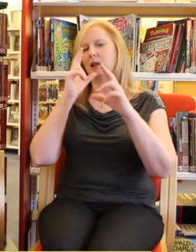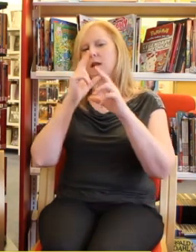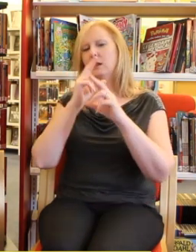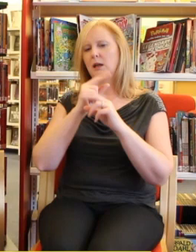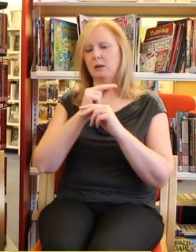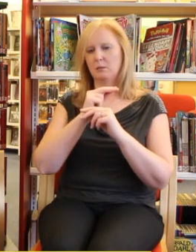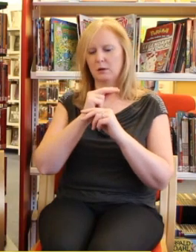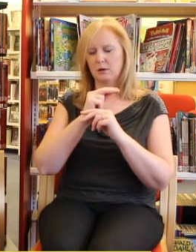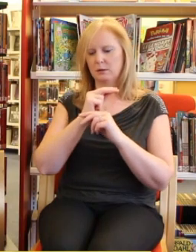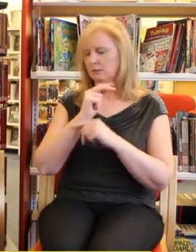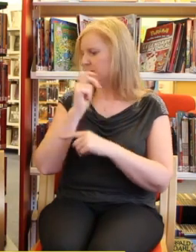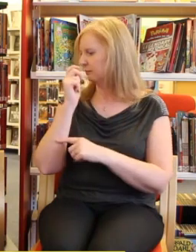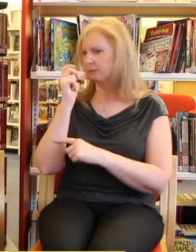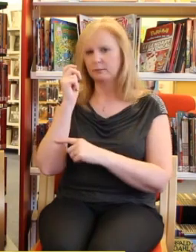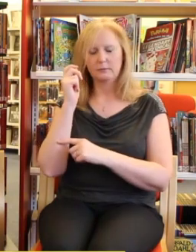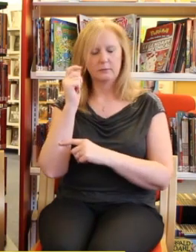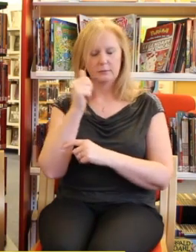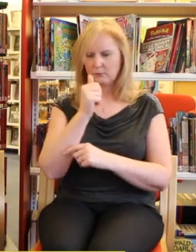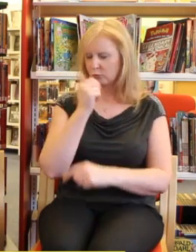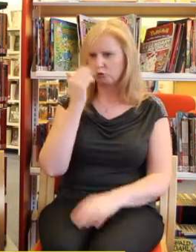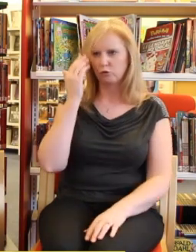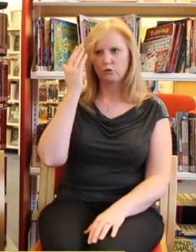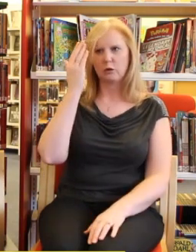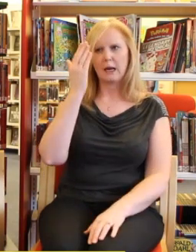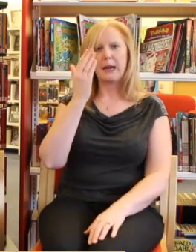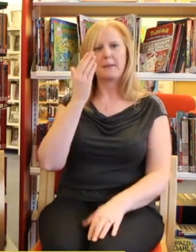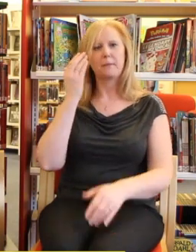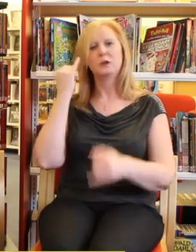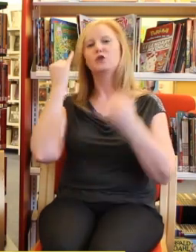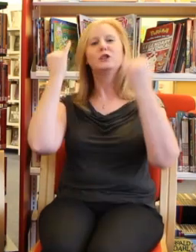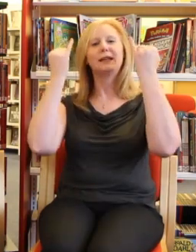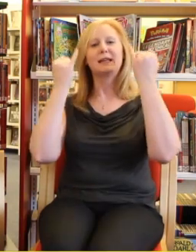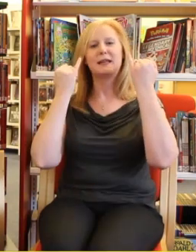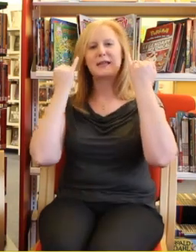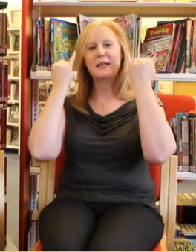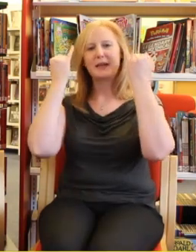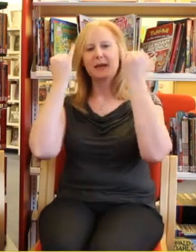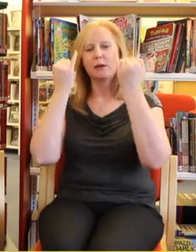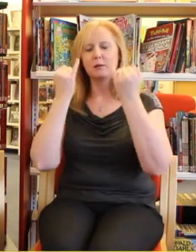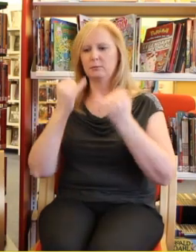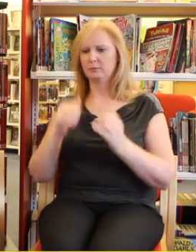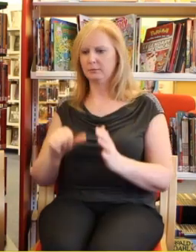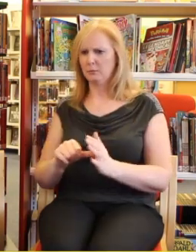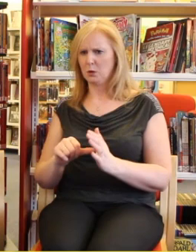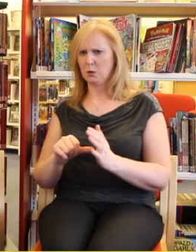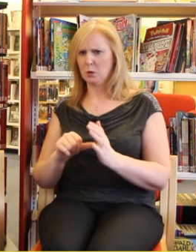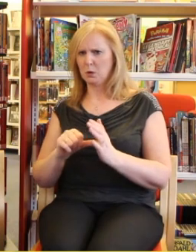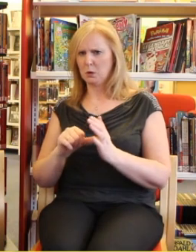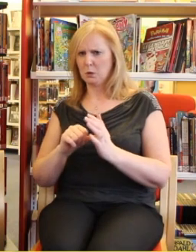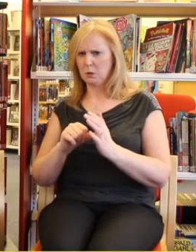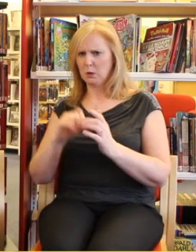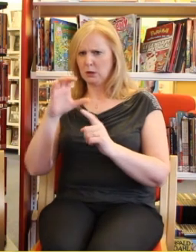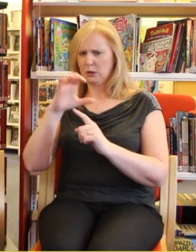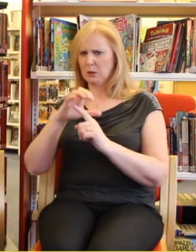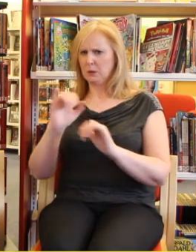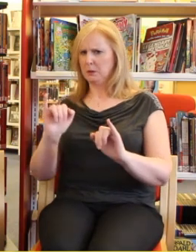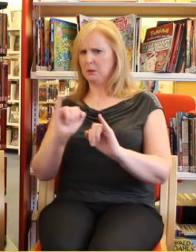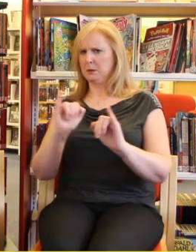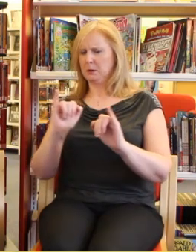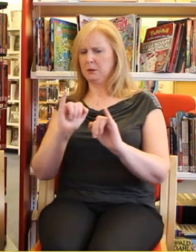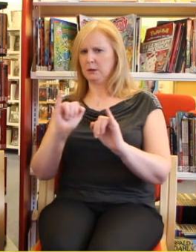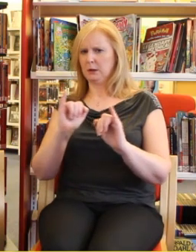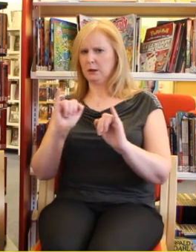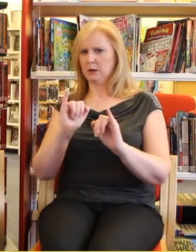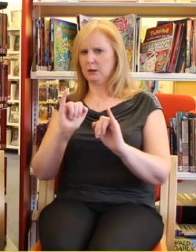in less than a minute he was dreaming of sheep. The problem which soon rocked the town to its core